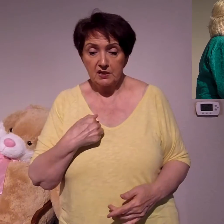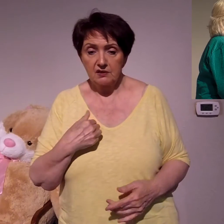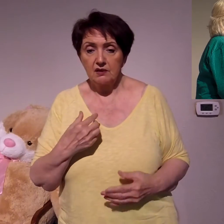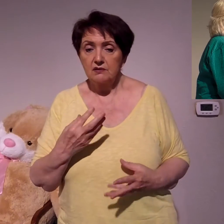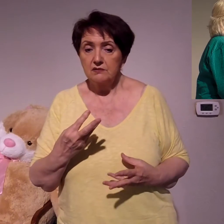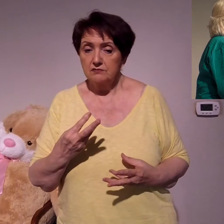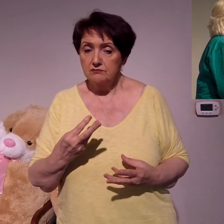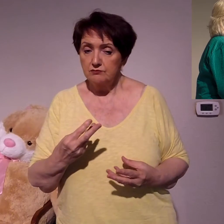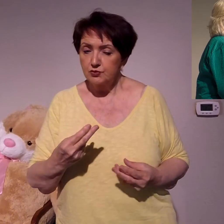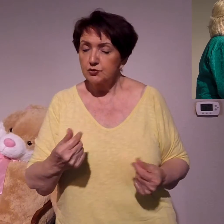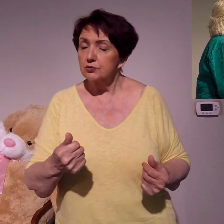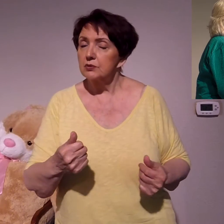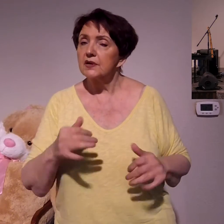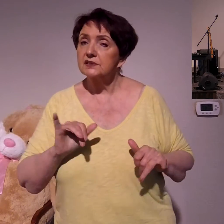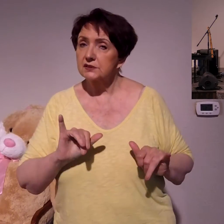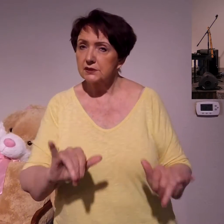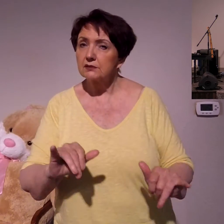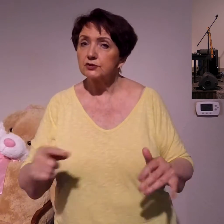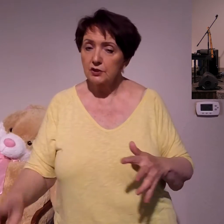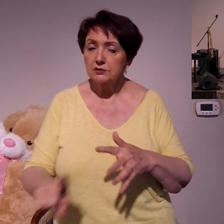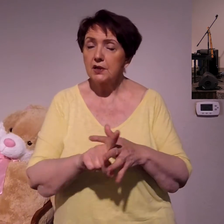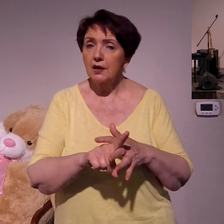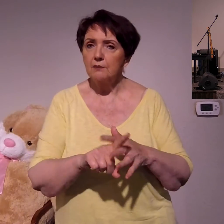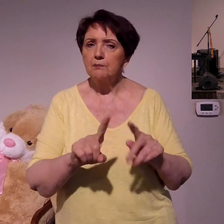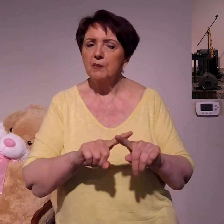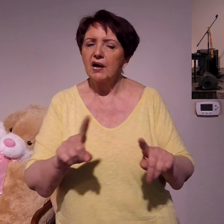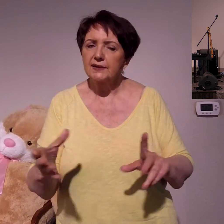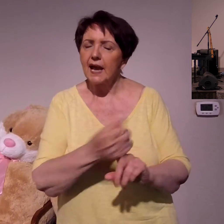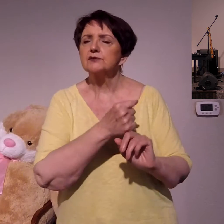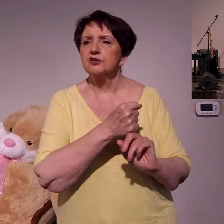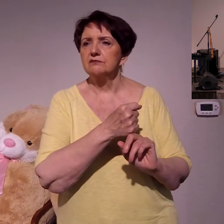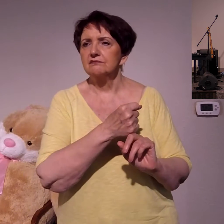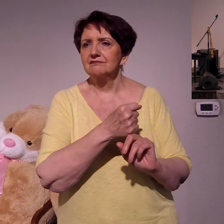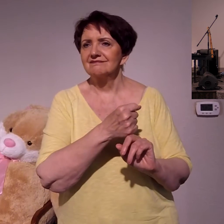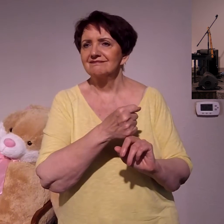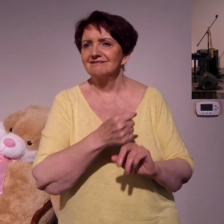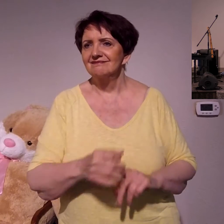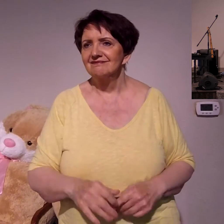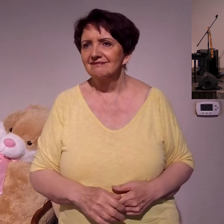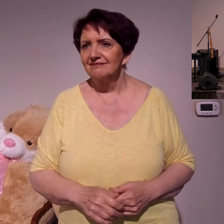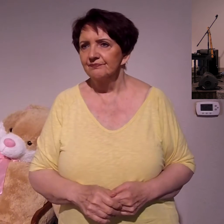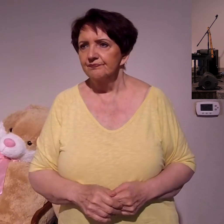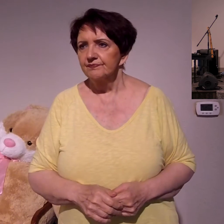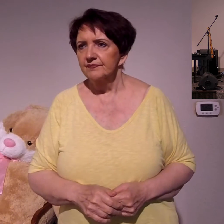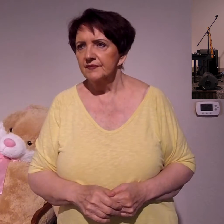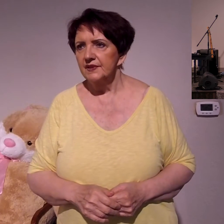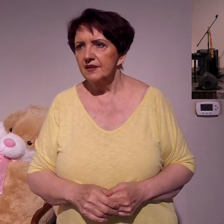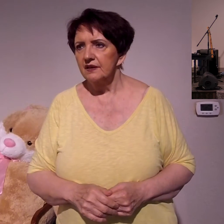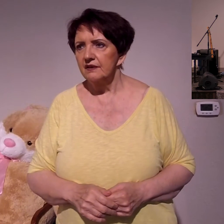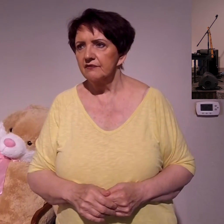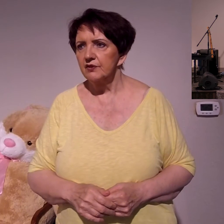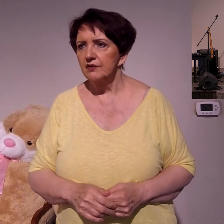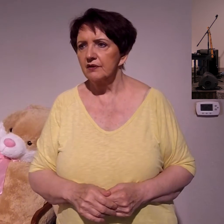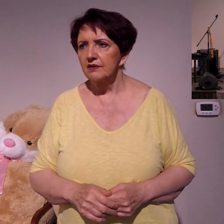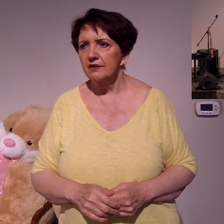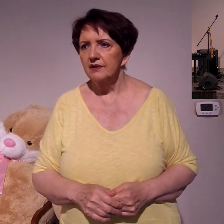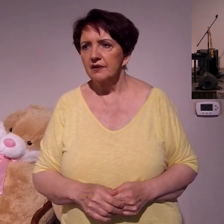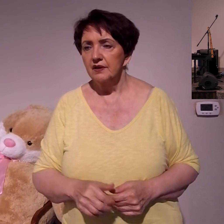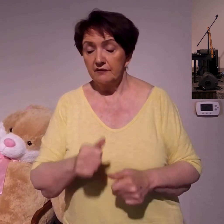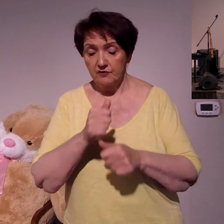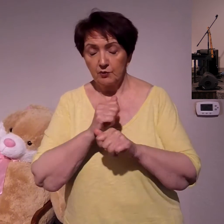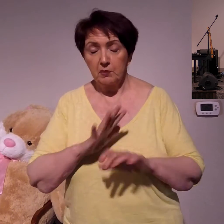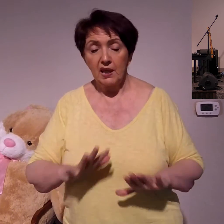it still shows itself, but I catch it so quickly. So that if we can surround ourselves, and if we're blessed enough